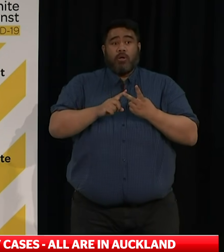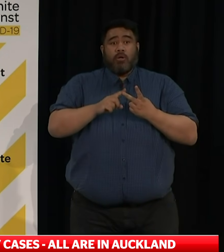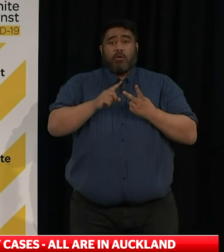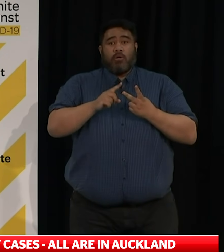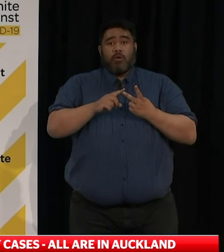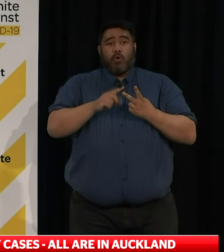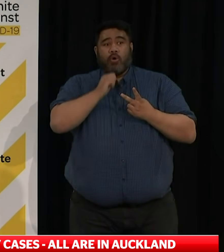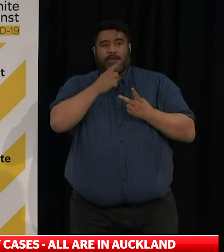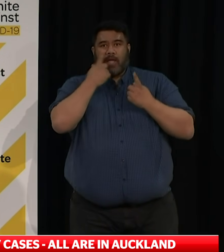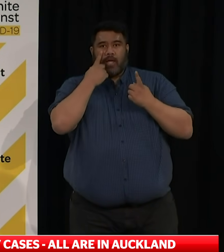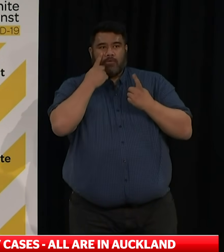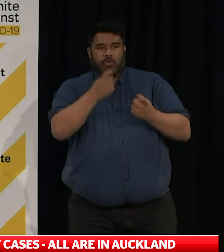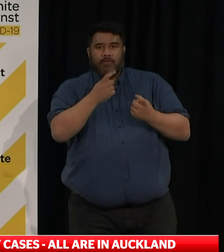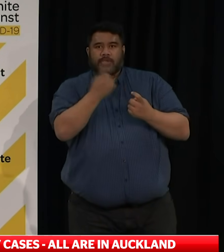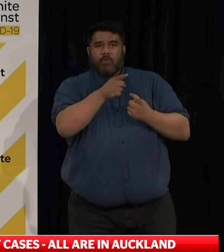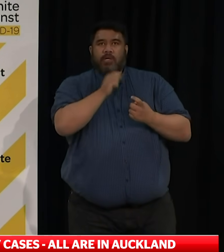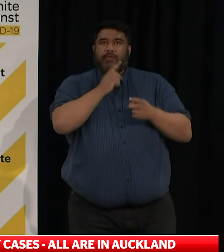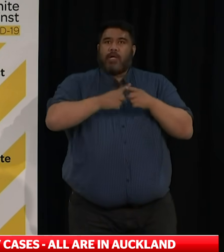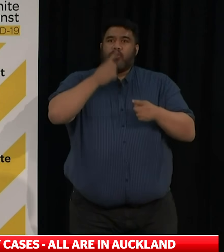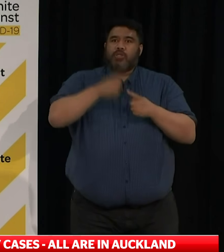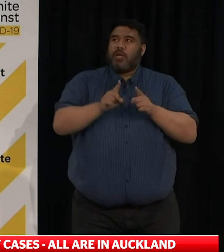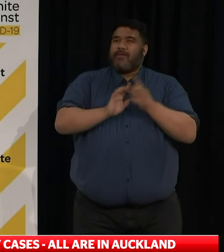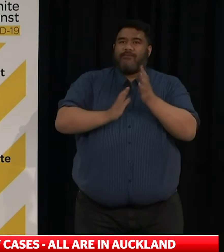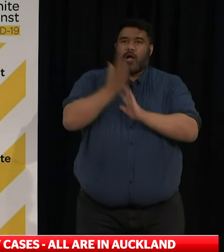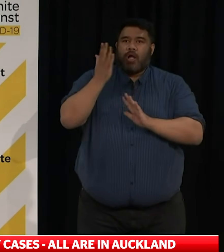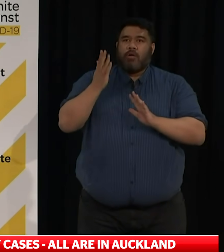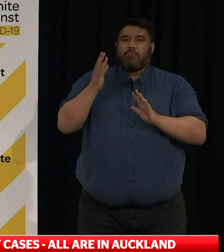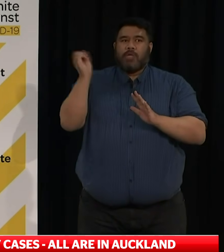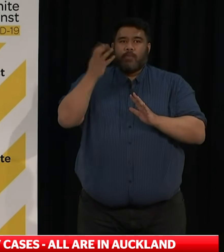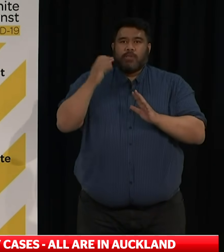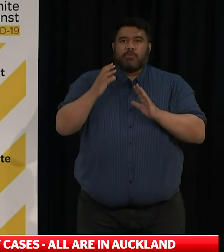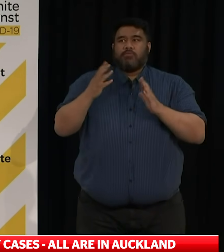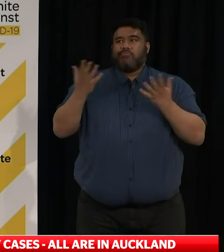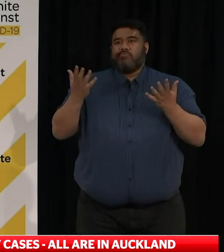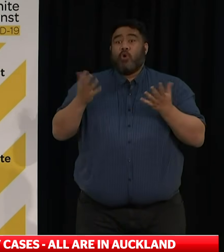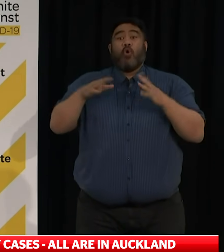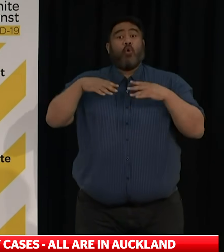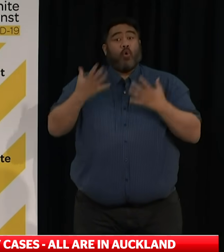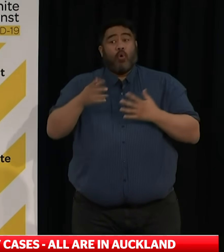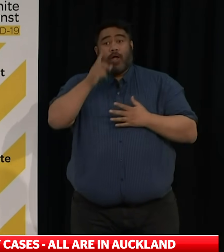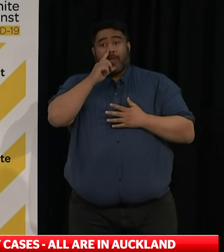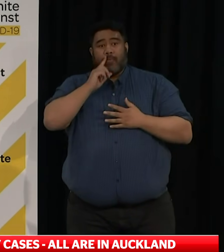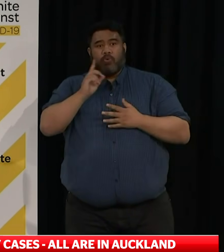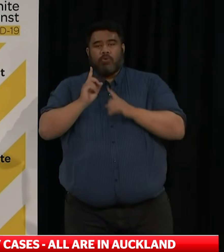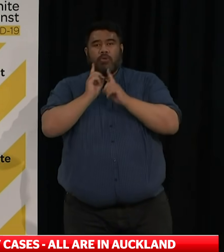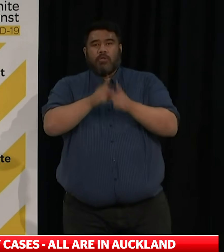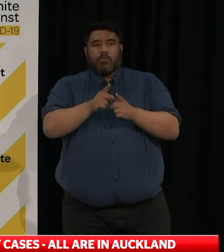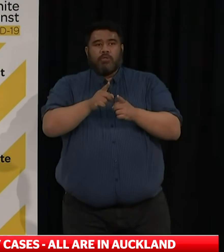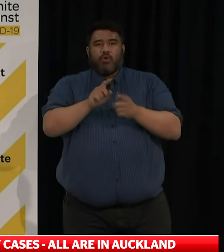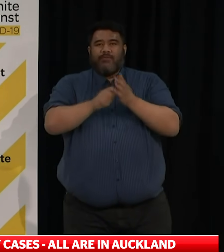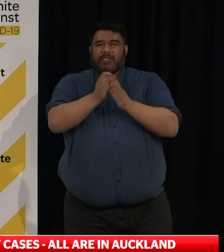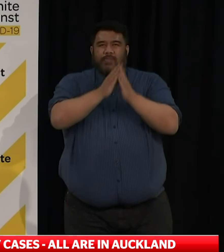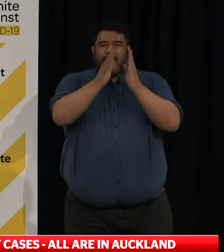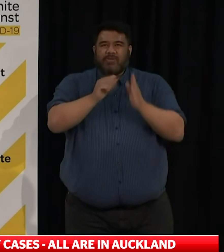to someone in an emergency situation like a fire or ambulance people or tradespeople if there are